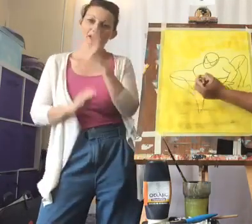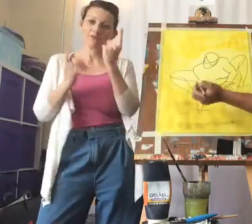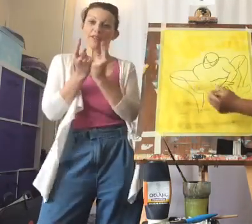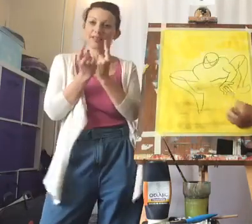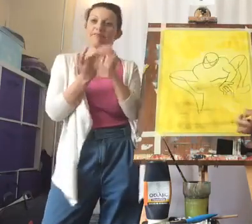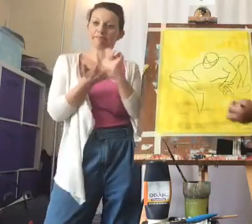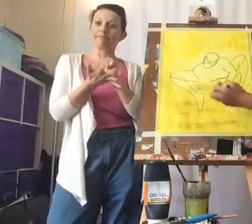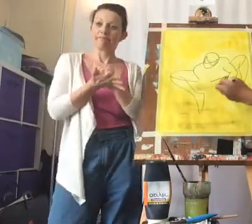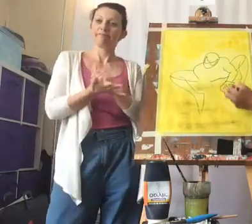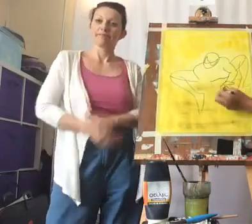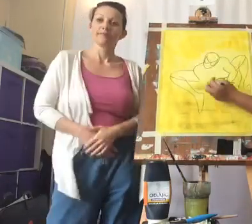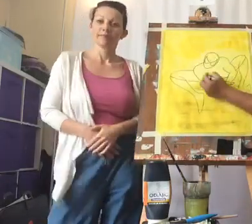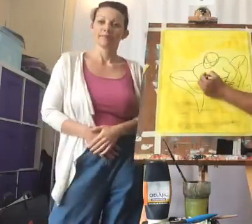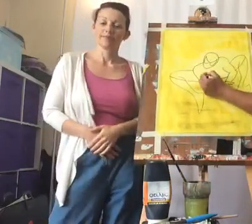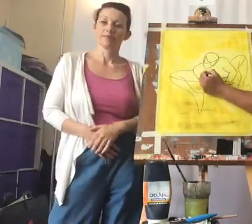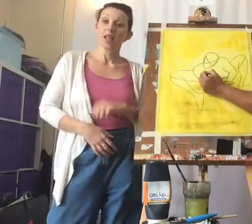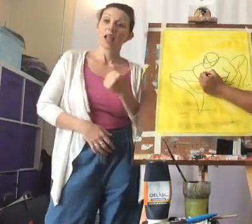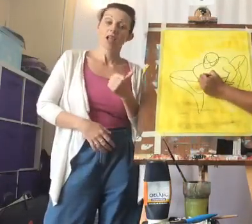Right, so last arm.